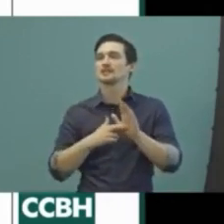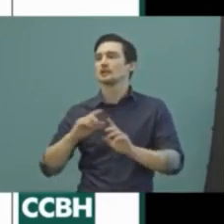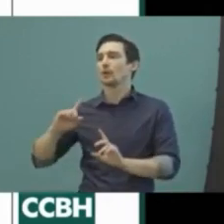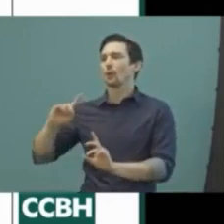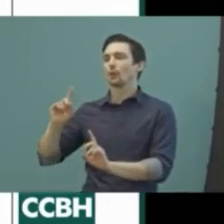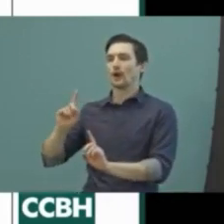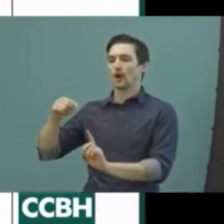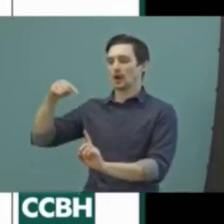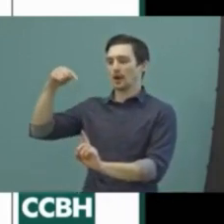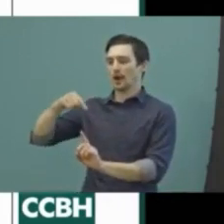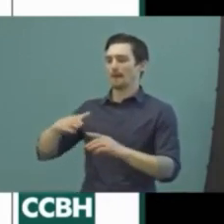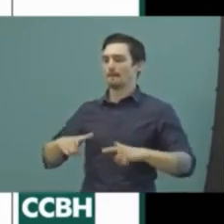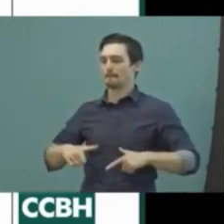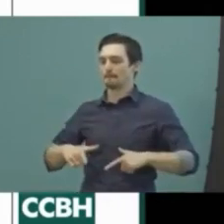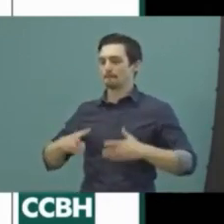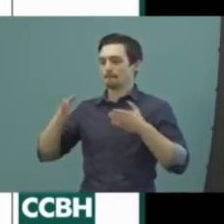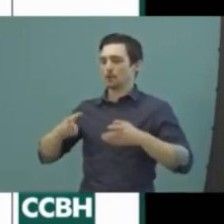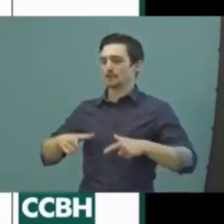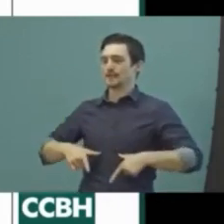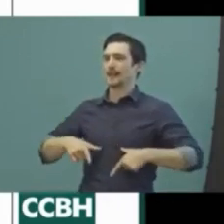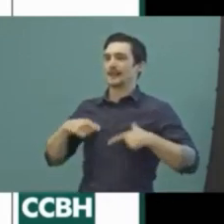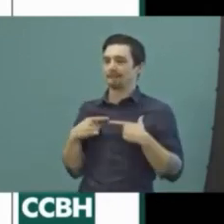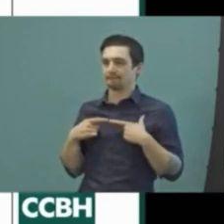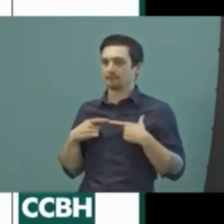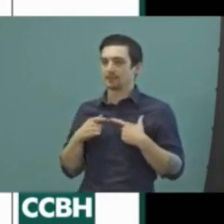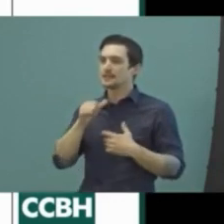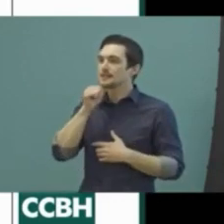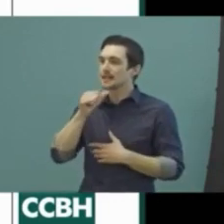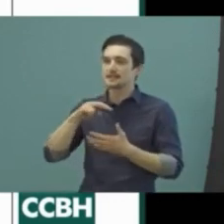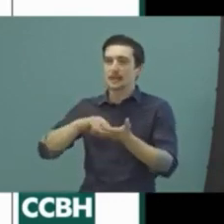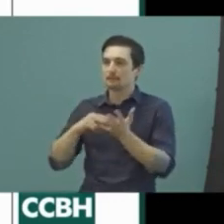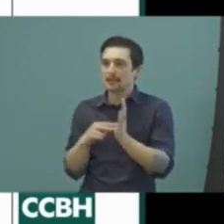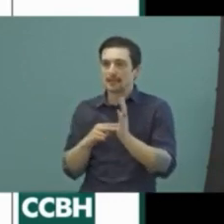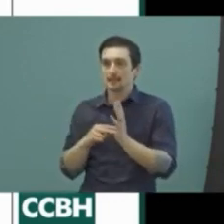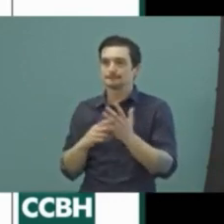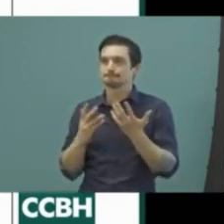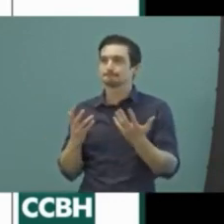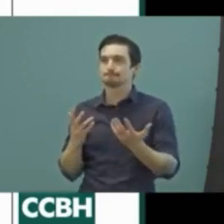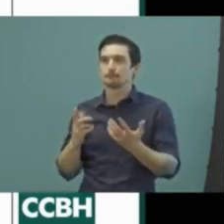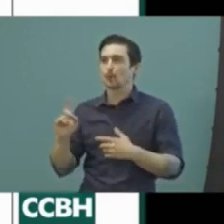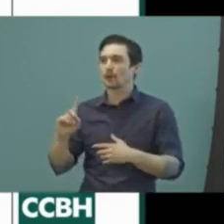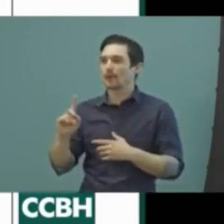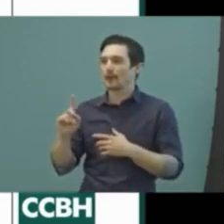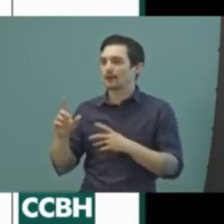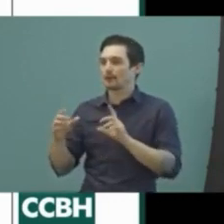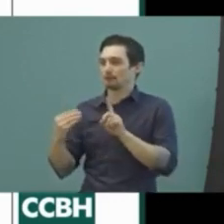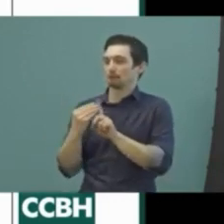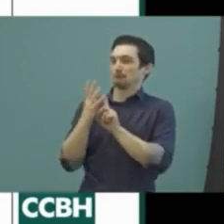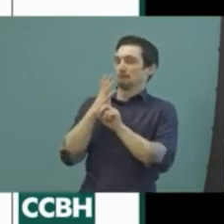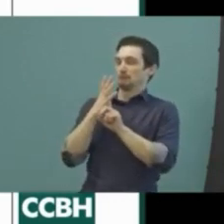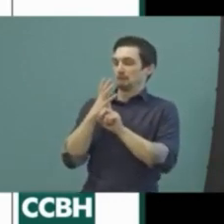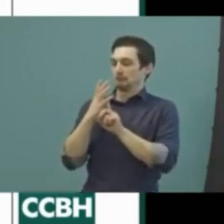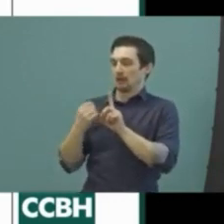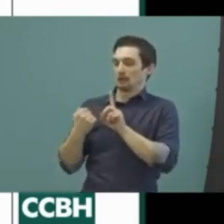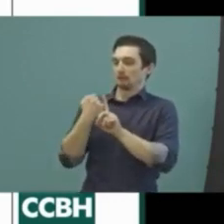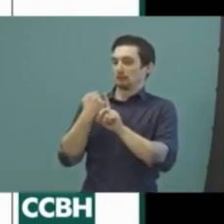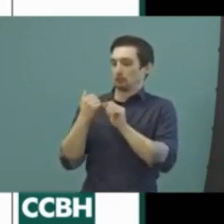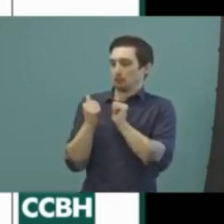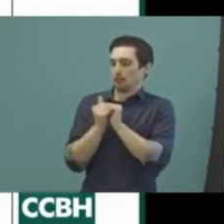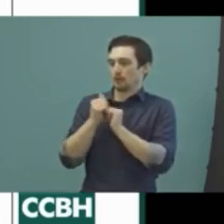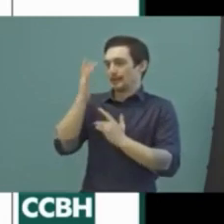individuals live, where they've told us they live. It does not represent necessarily where they contracted the infection